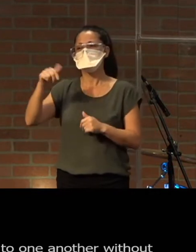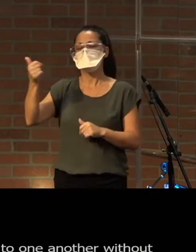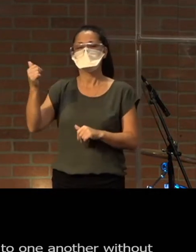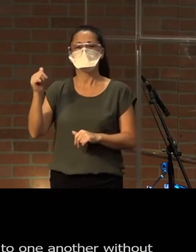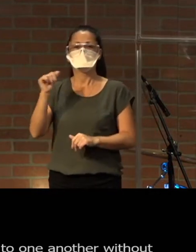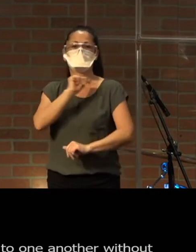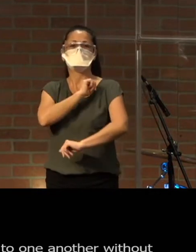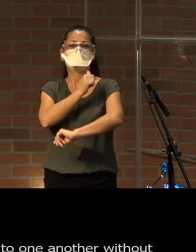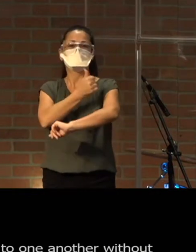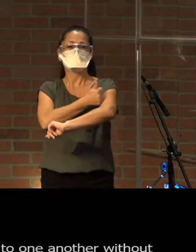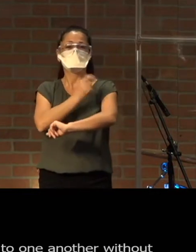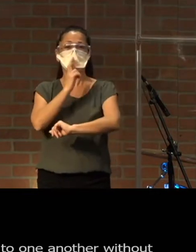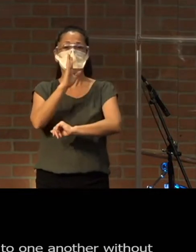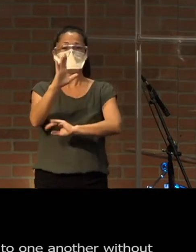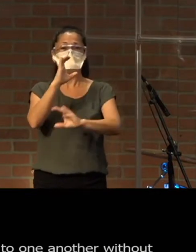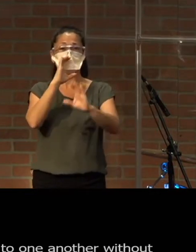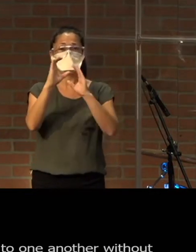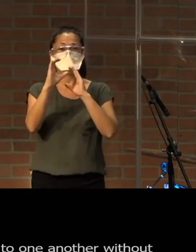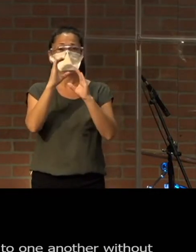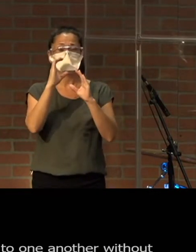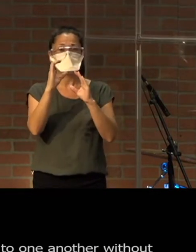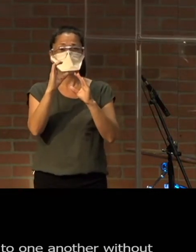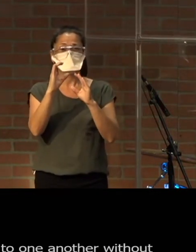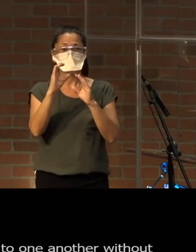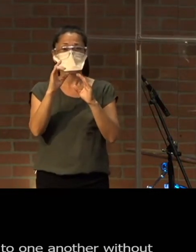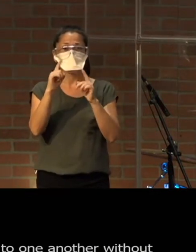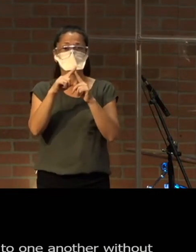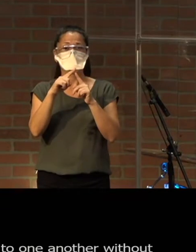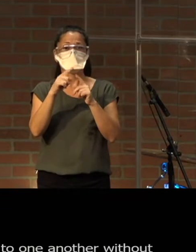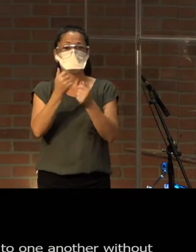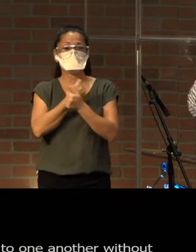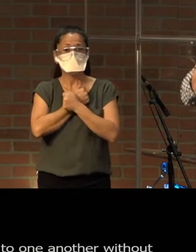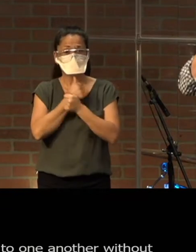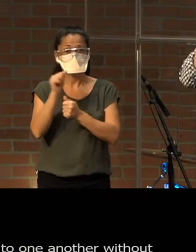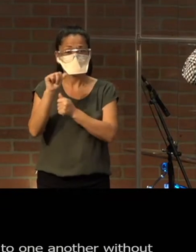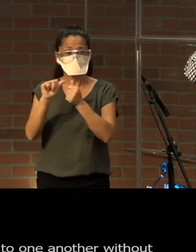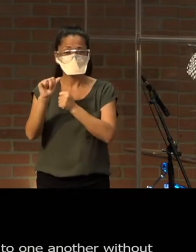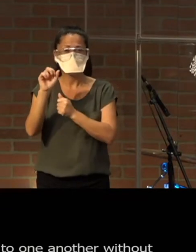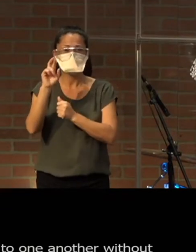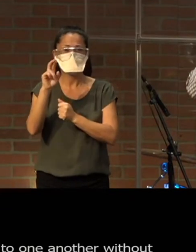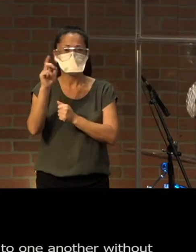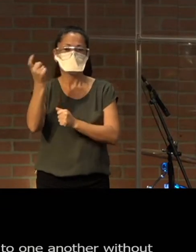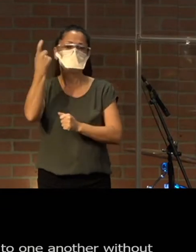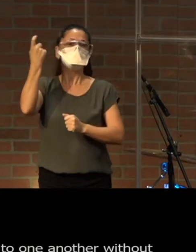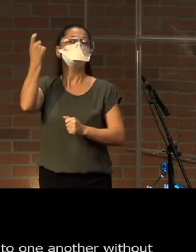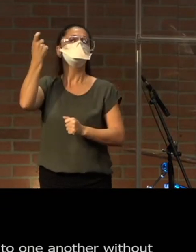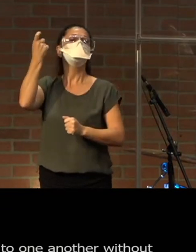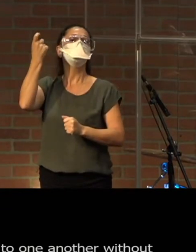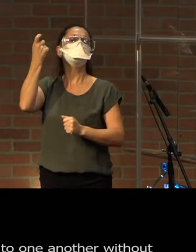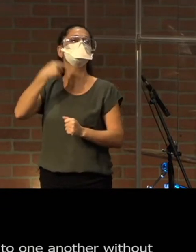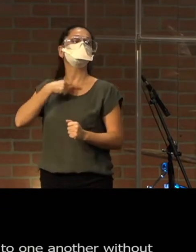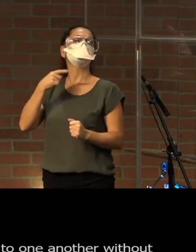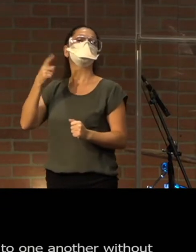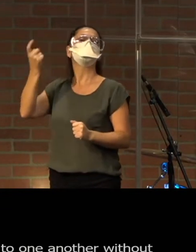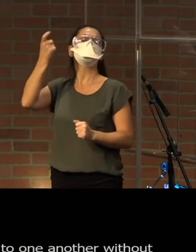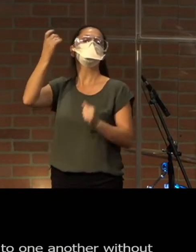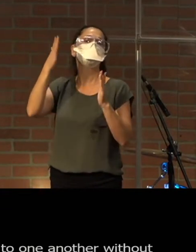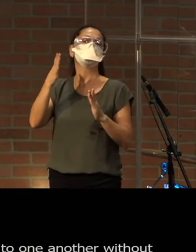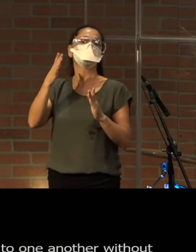conversations motivated by loving one another or winning an argument? And if those are difficult questions to